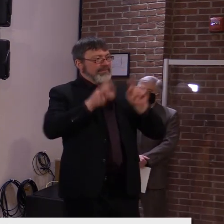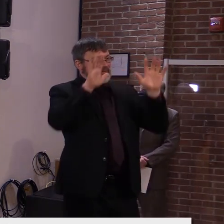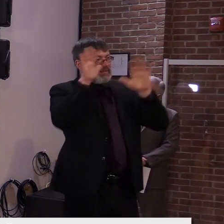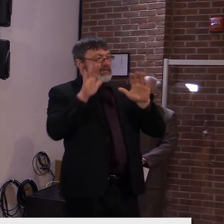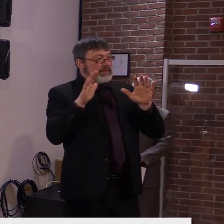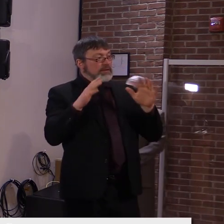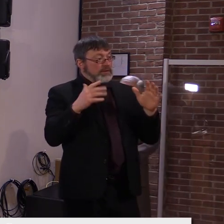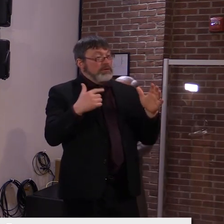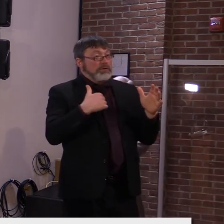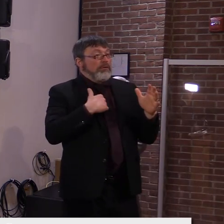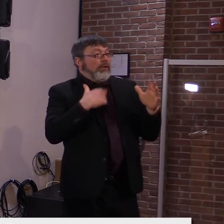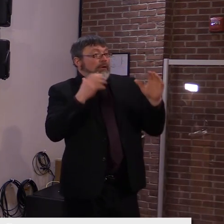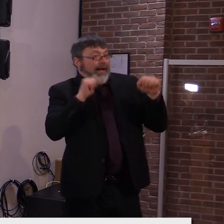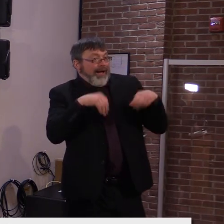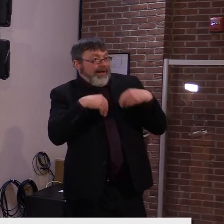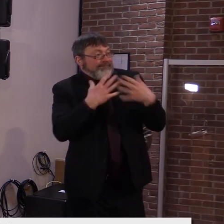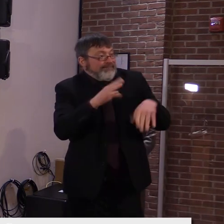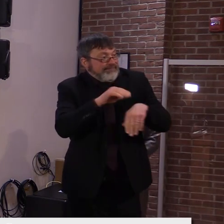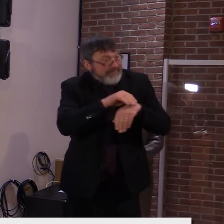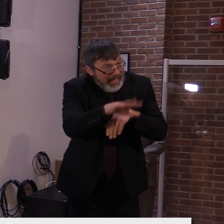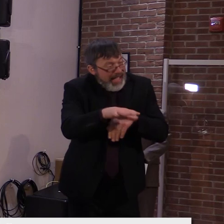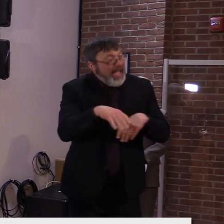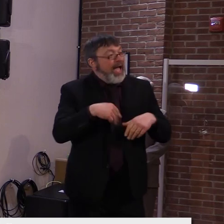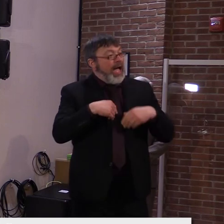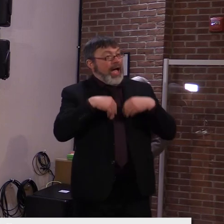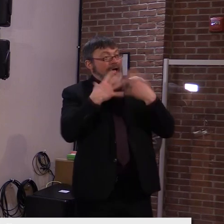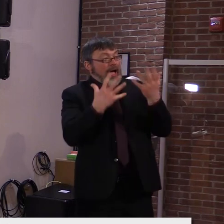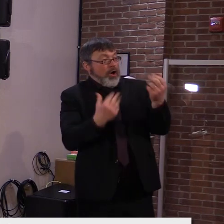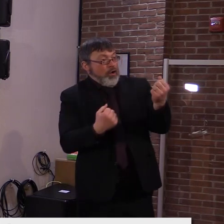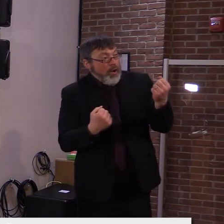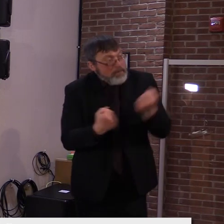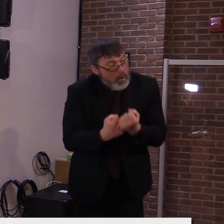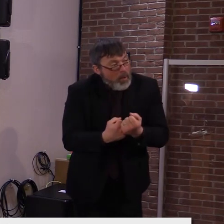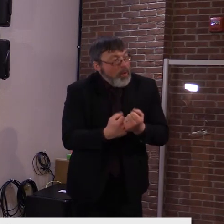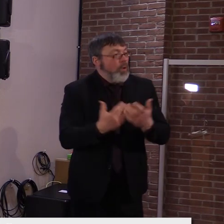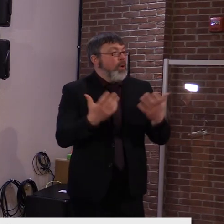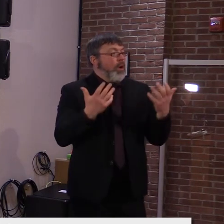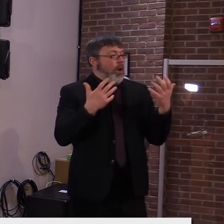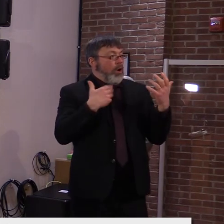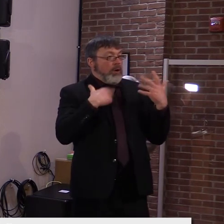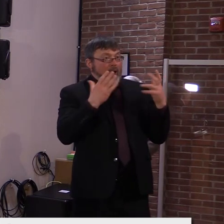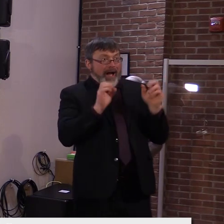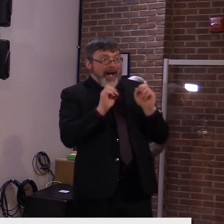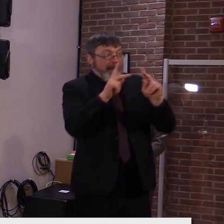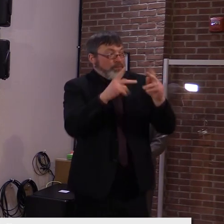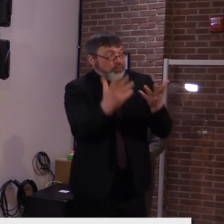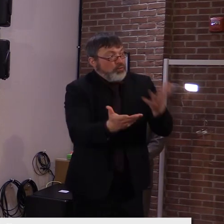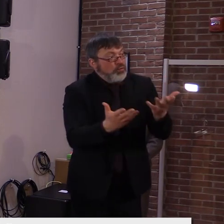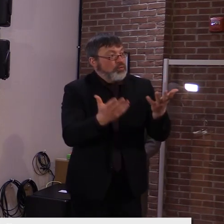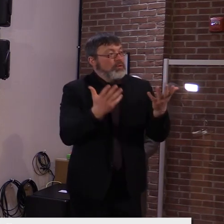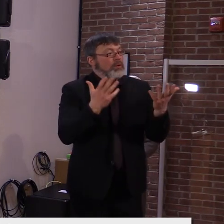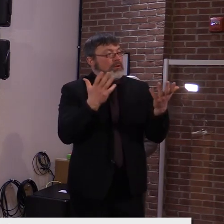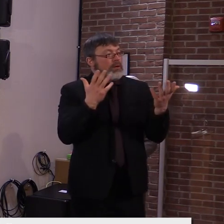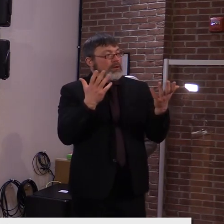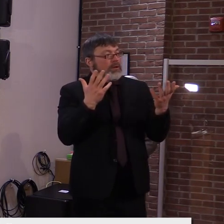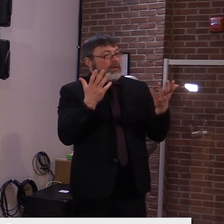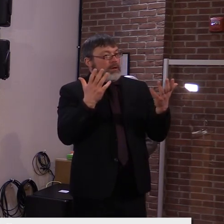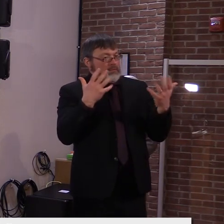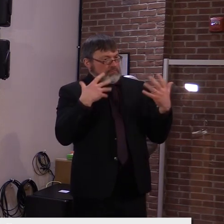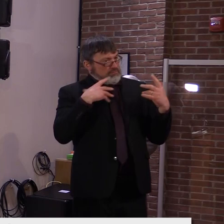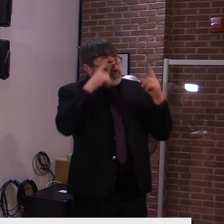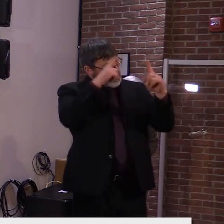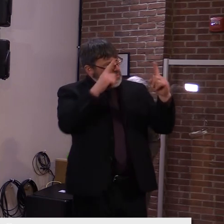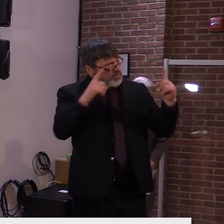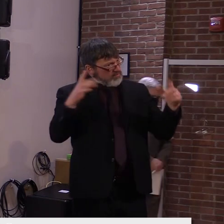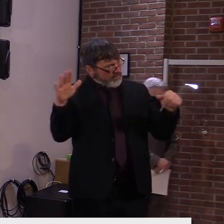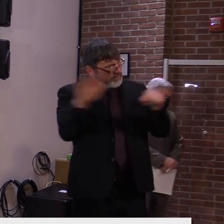for means for them to get back to in-person instruction, but I'm not sure that we can force them